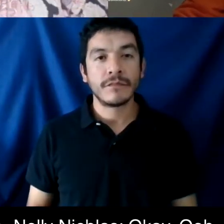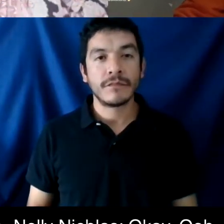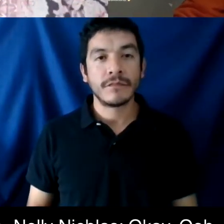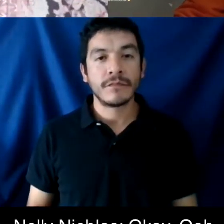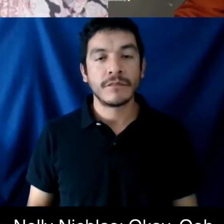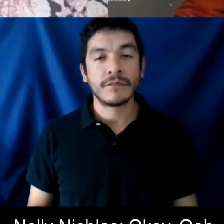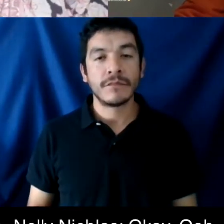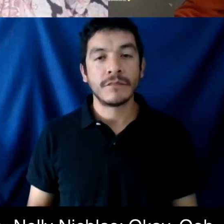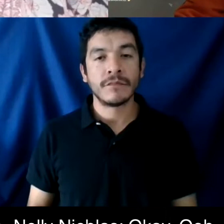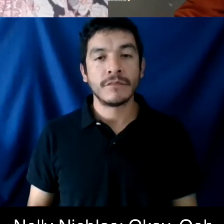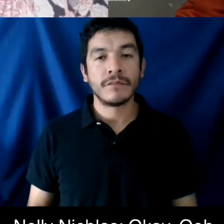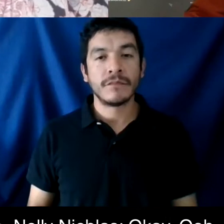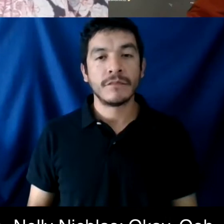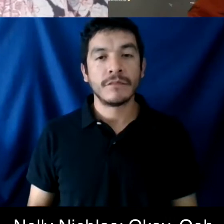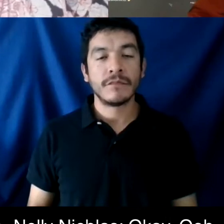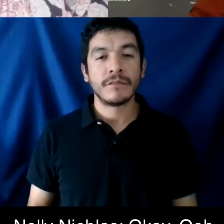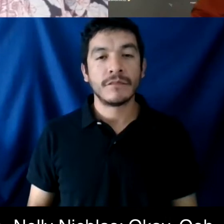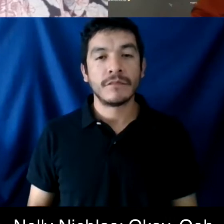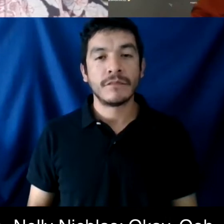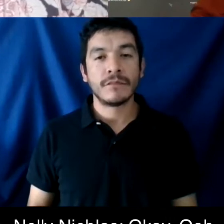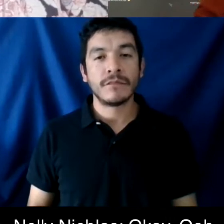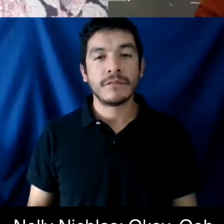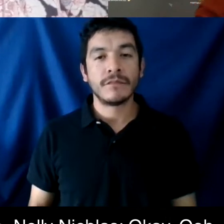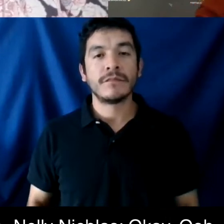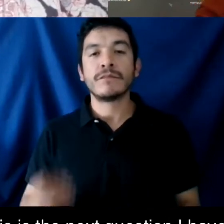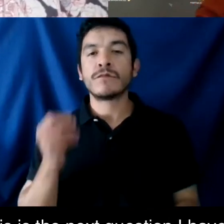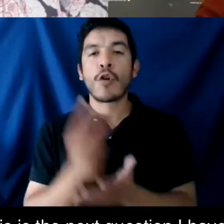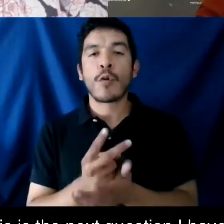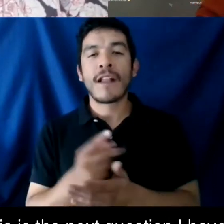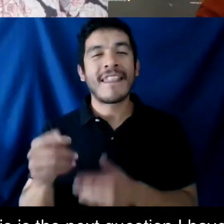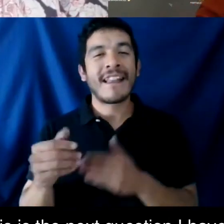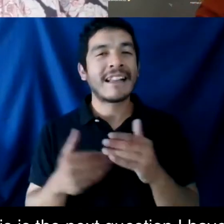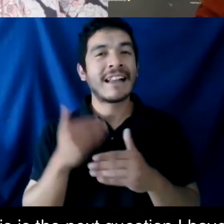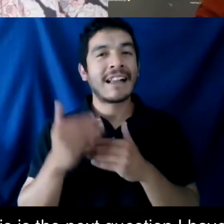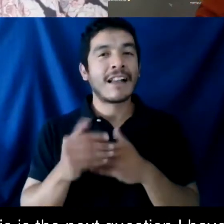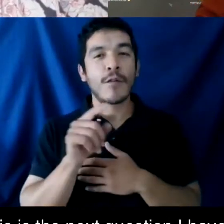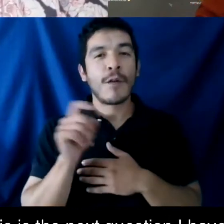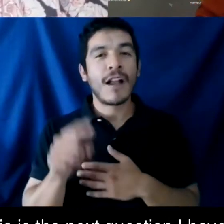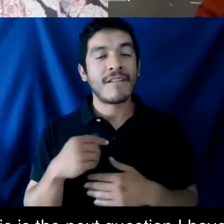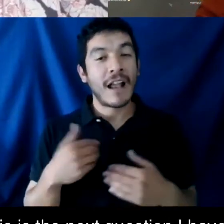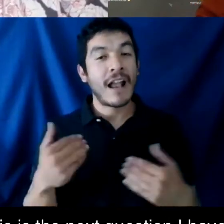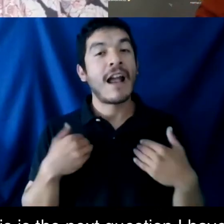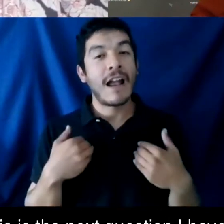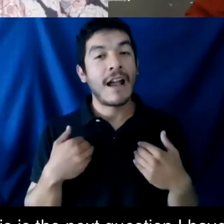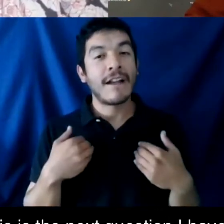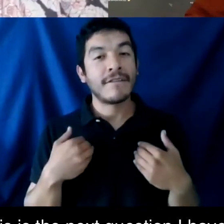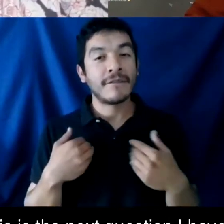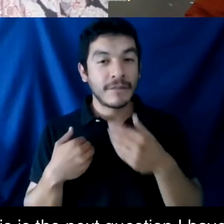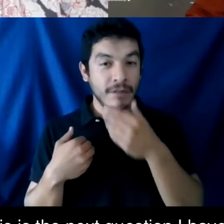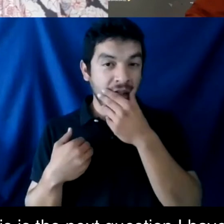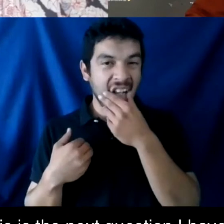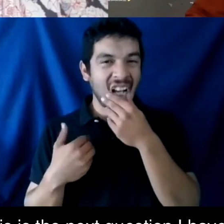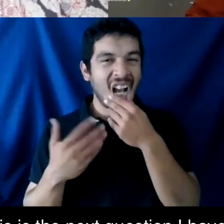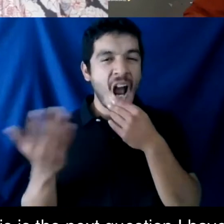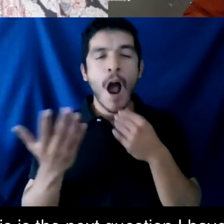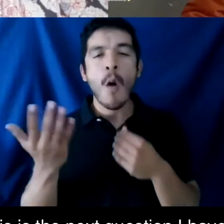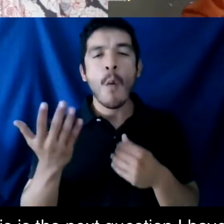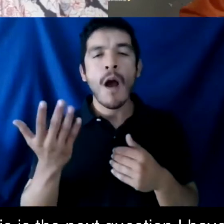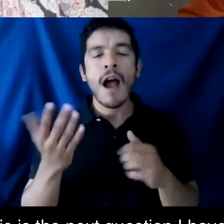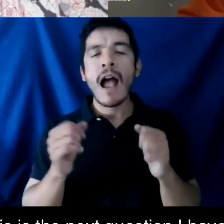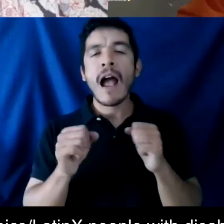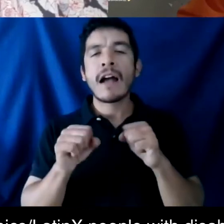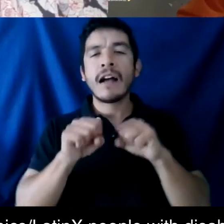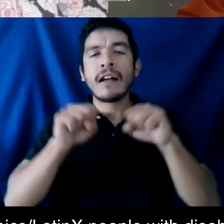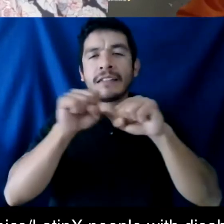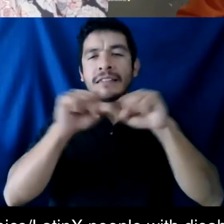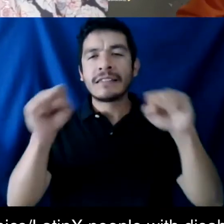Okay. Oh, I would have. This is the next question I have. What systemic cultural